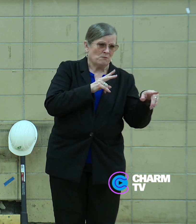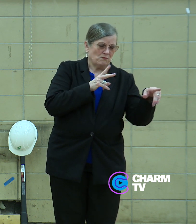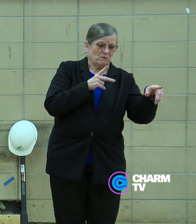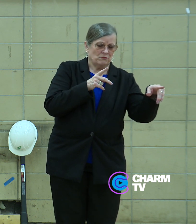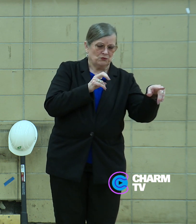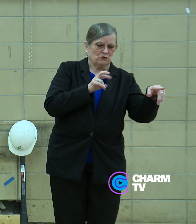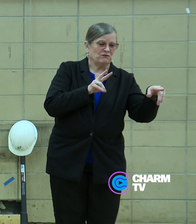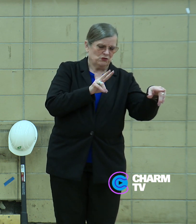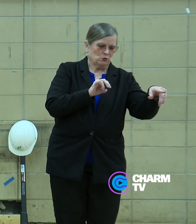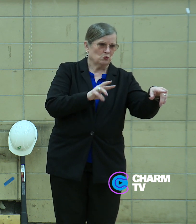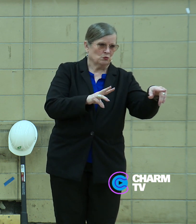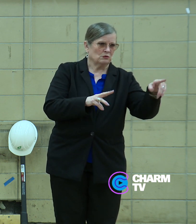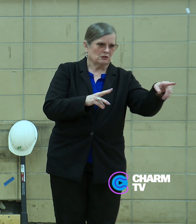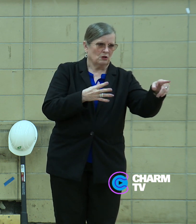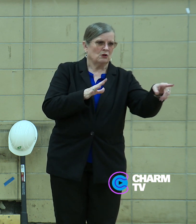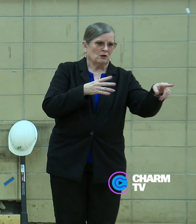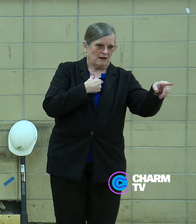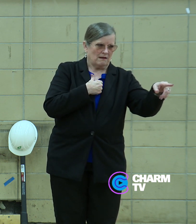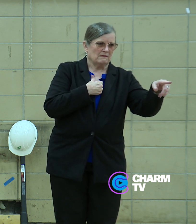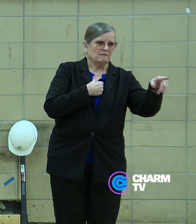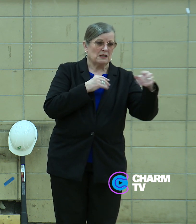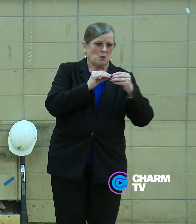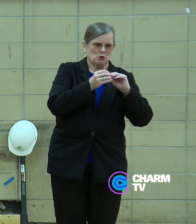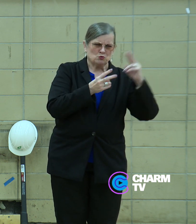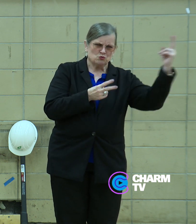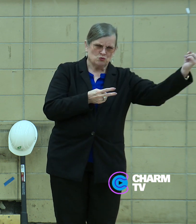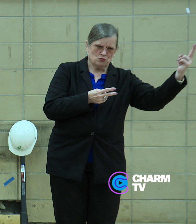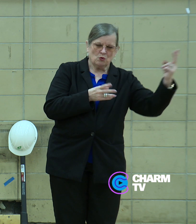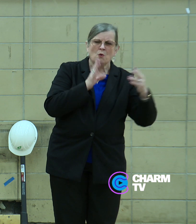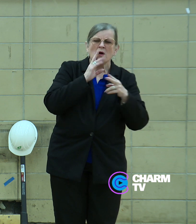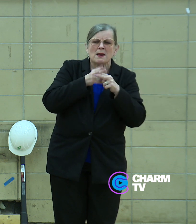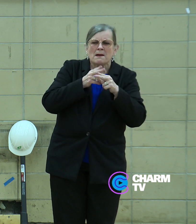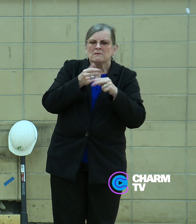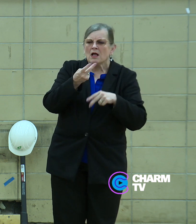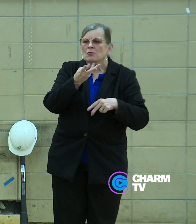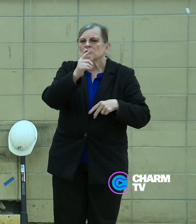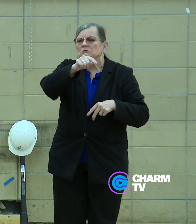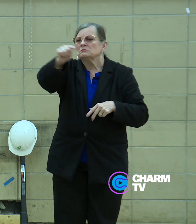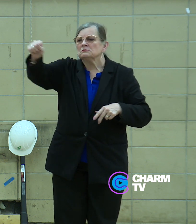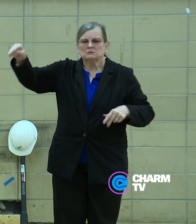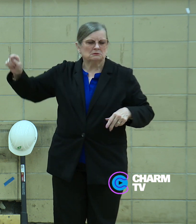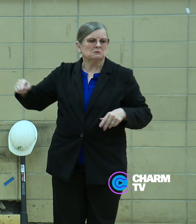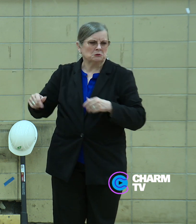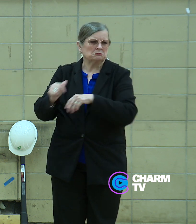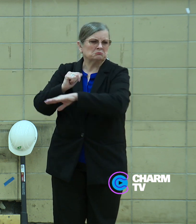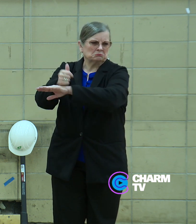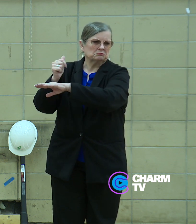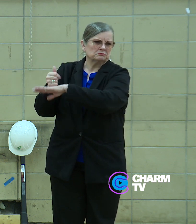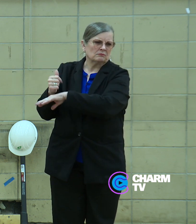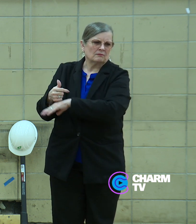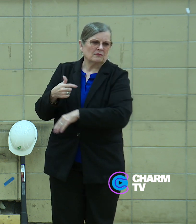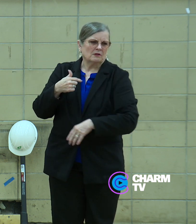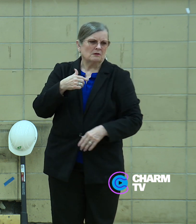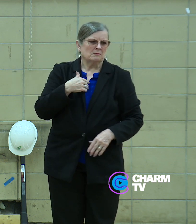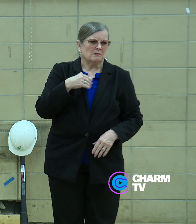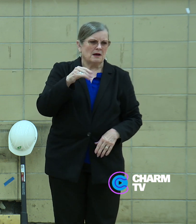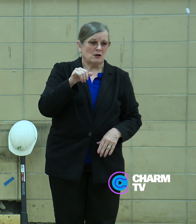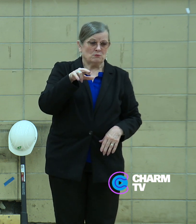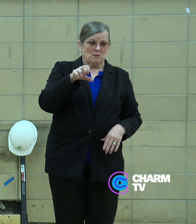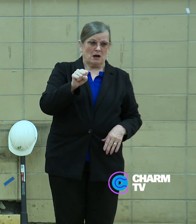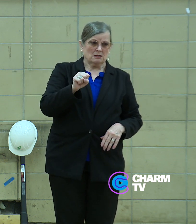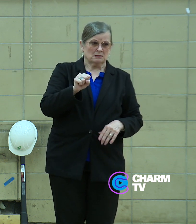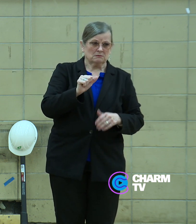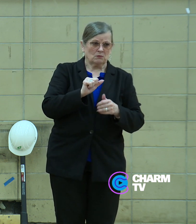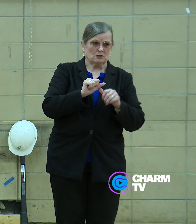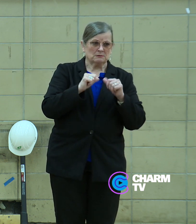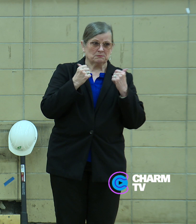Parkview, jeez. Just to name a few. And as me and the mayor was talking, we have our Myers Sports Pavilion